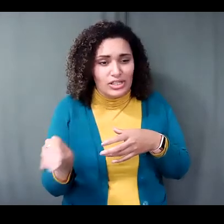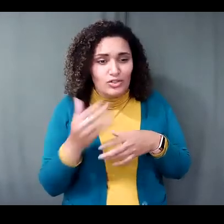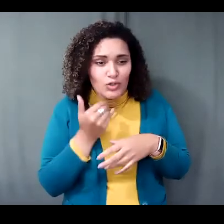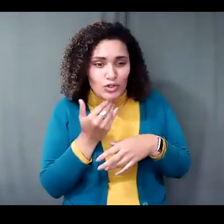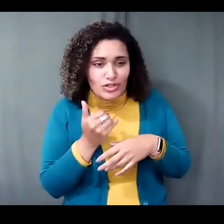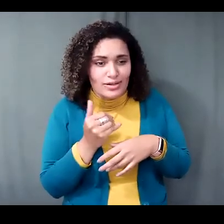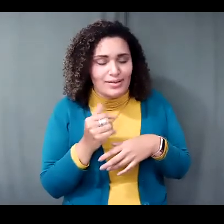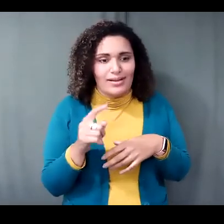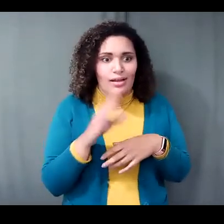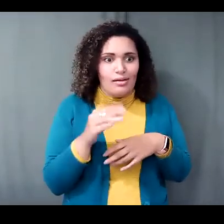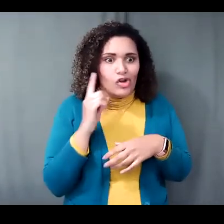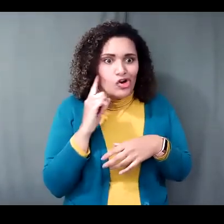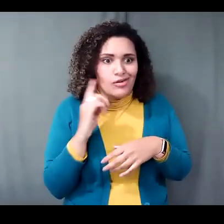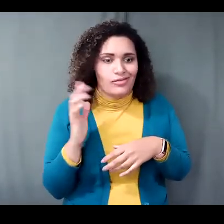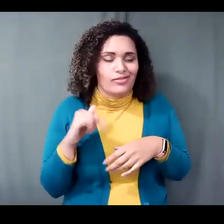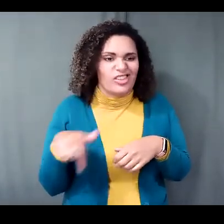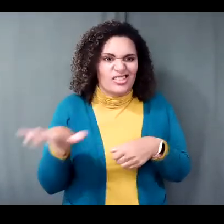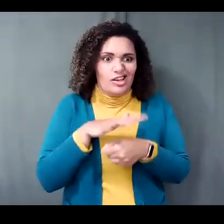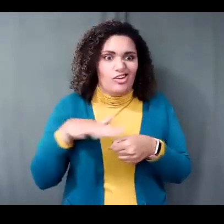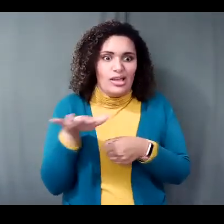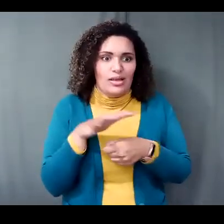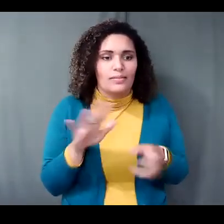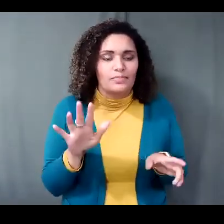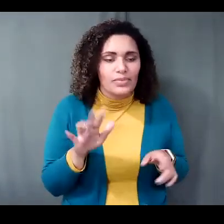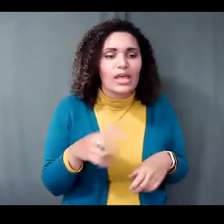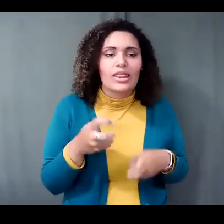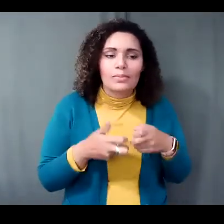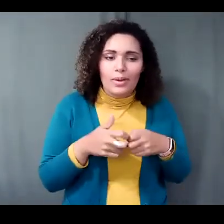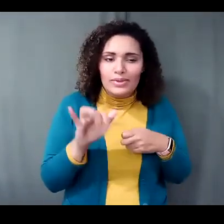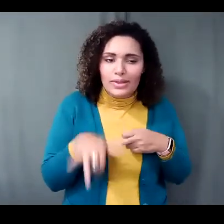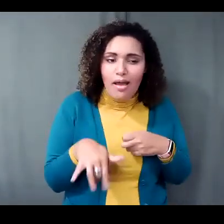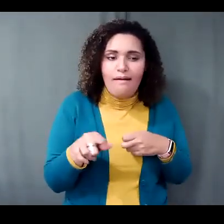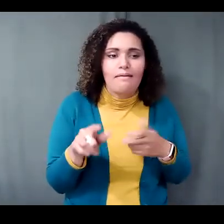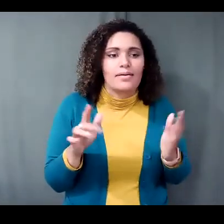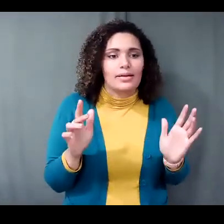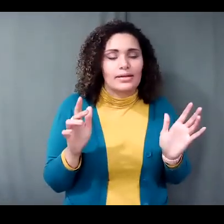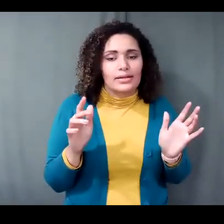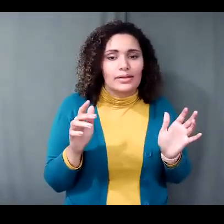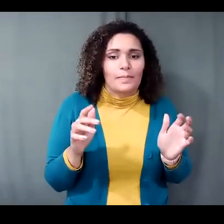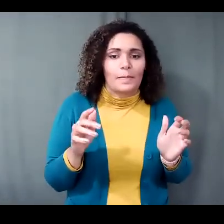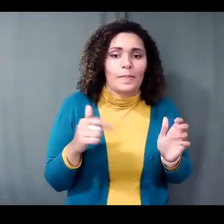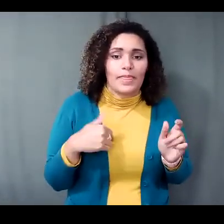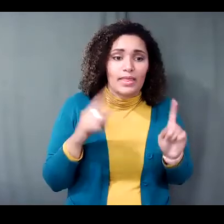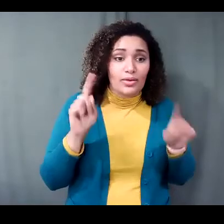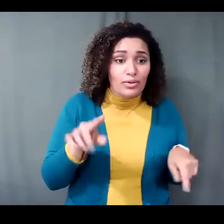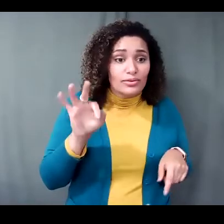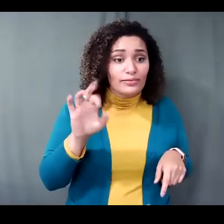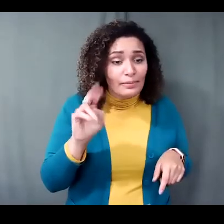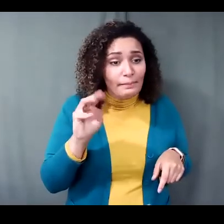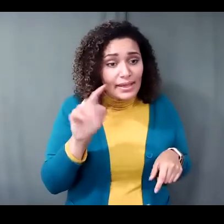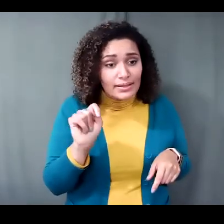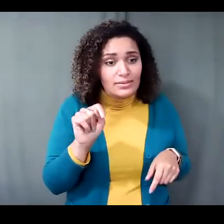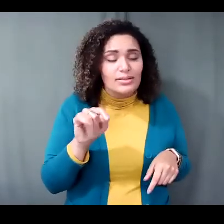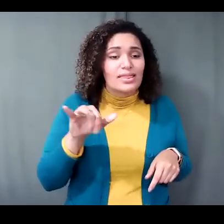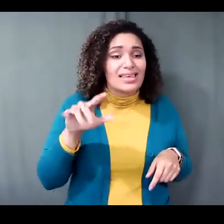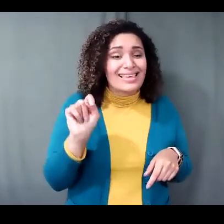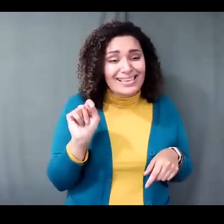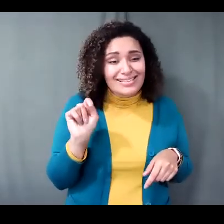for anything around here. The problem with that is that when you go to ferment it, the